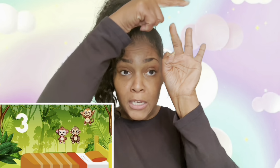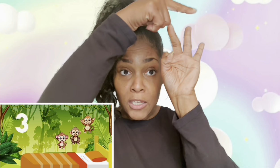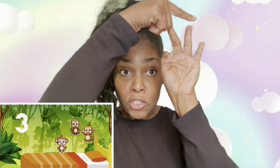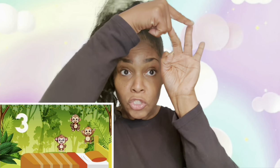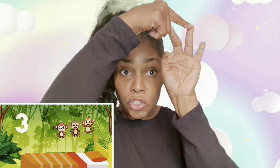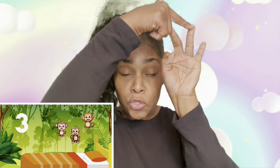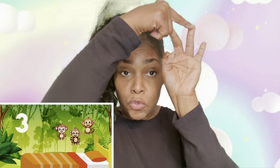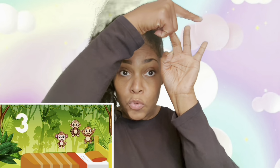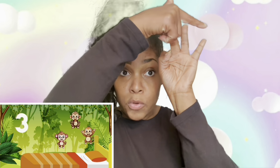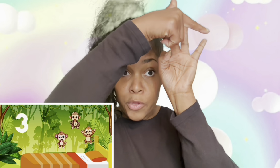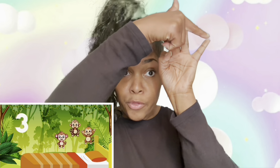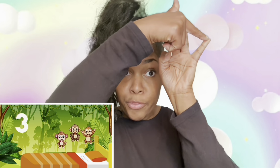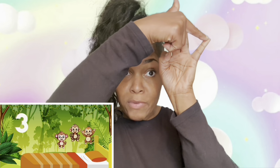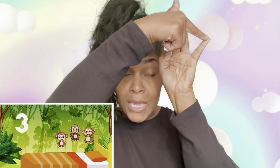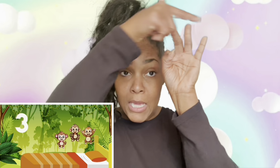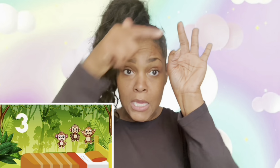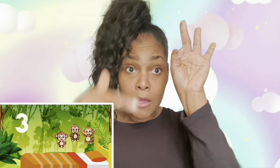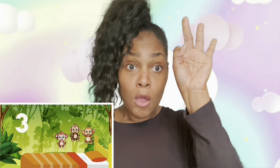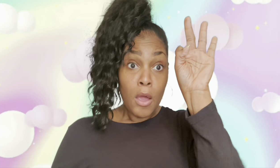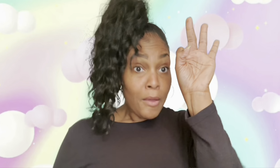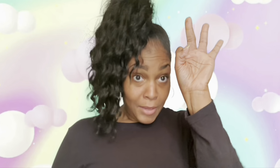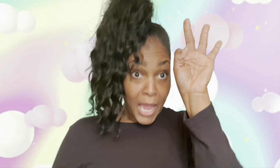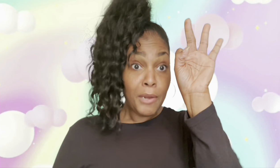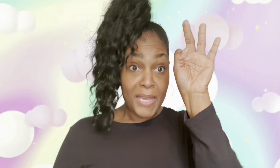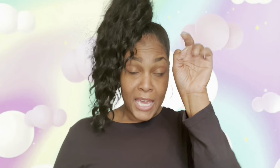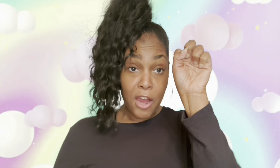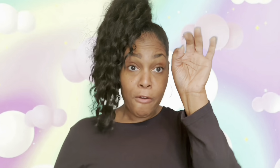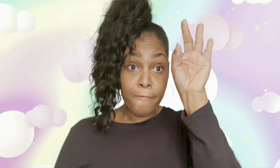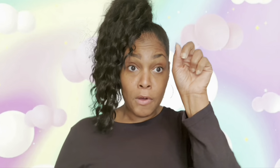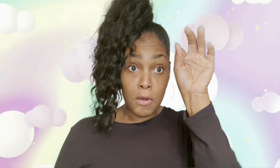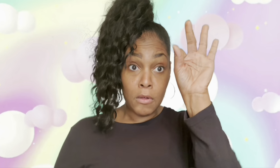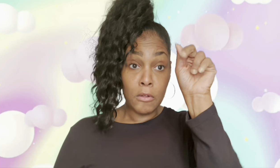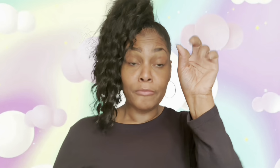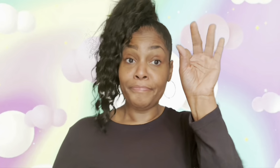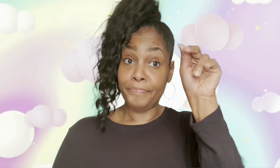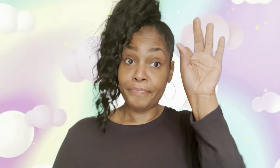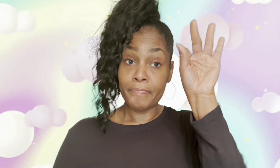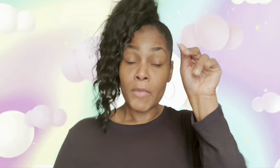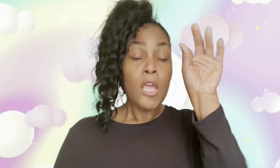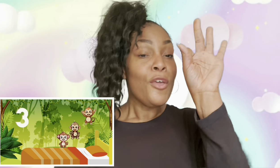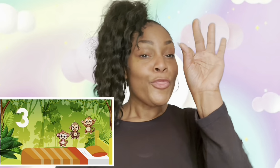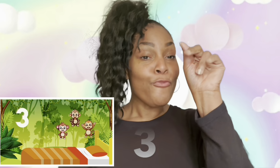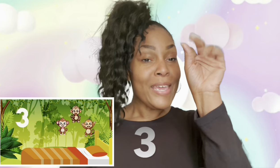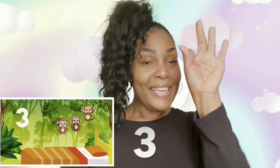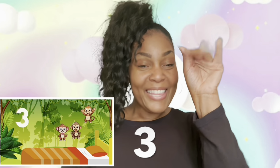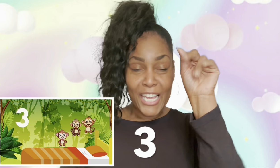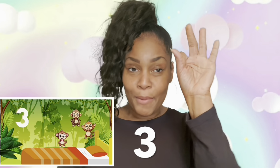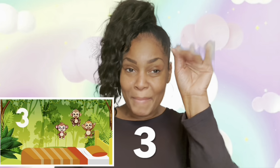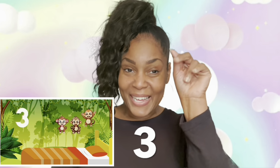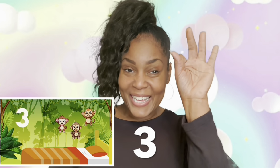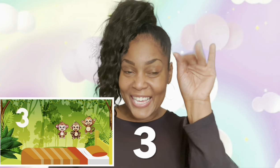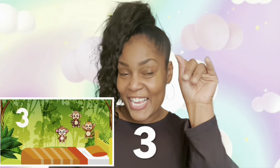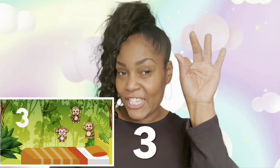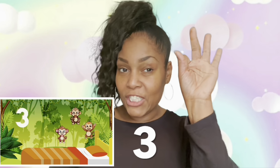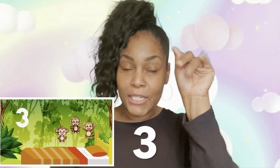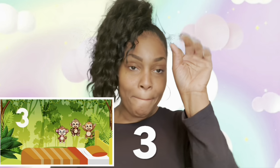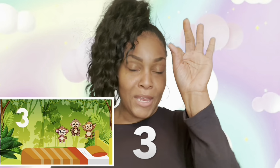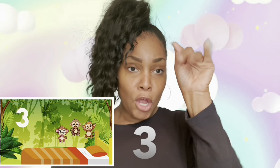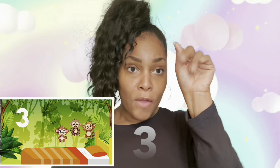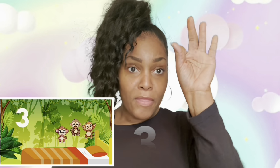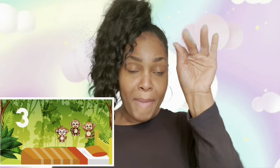One, two, three. Gotta be careful. Three little